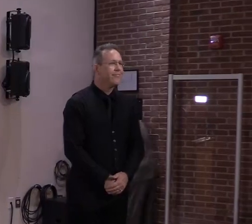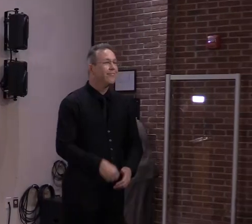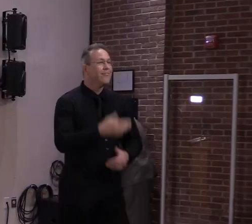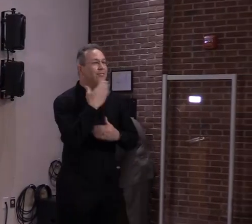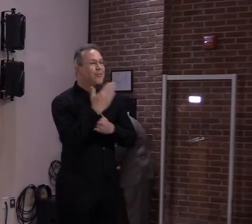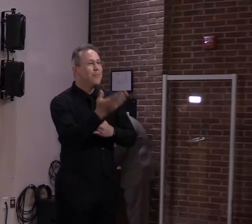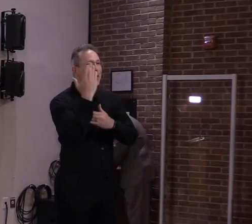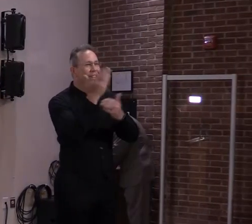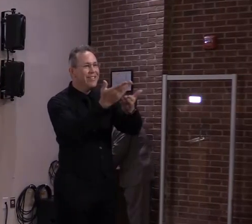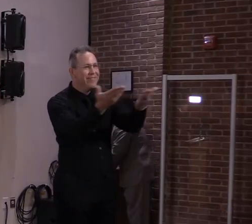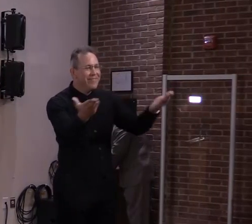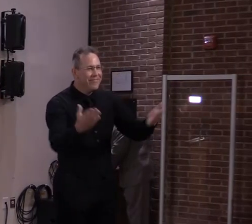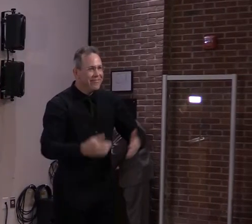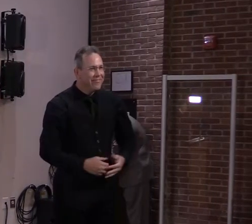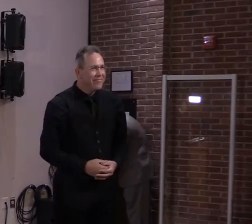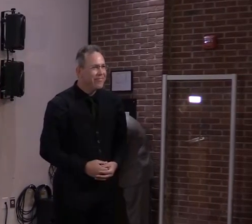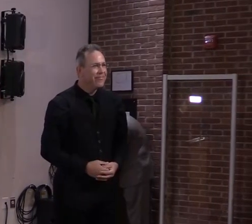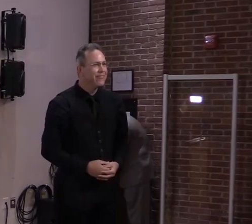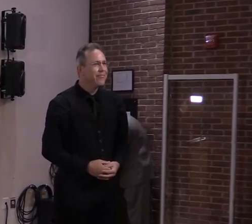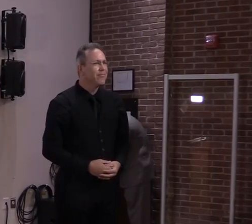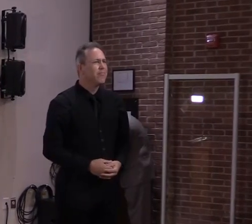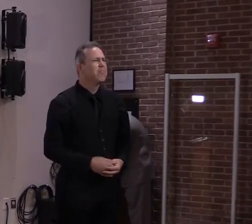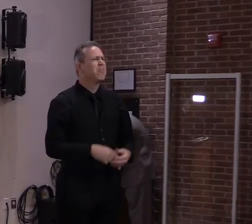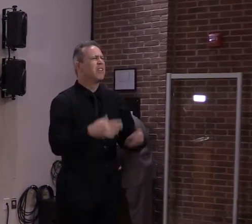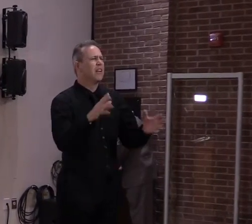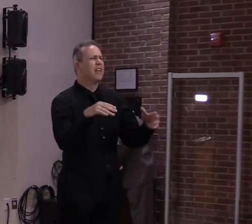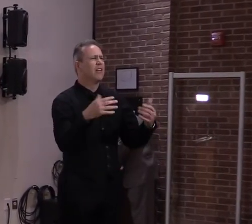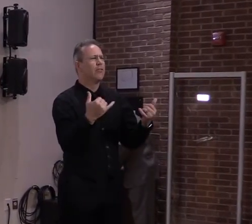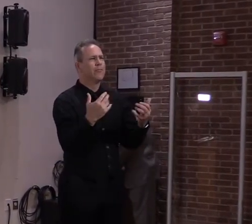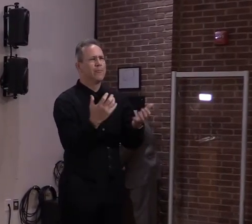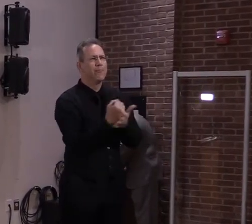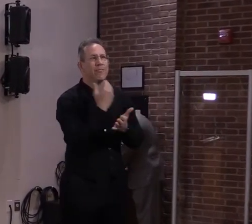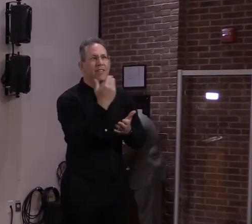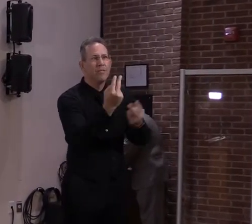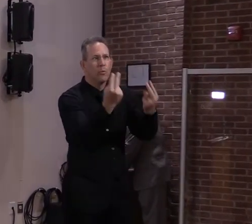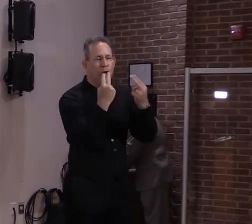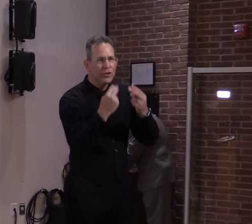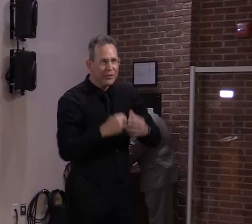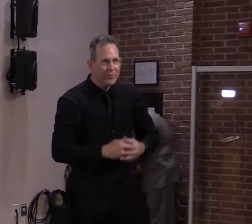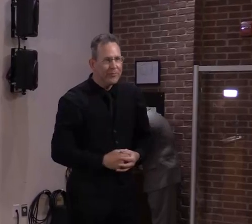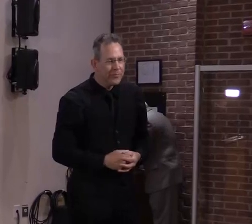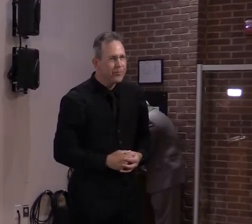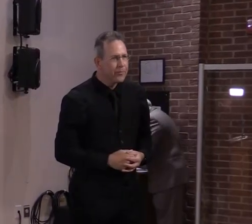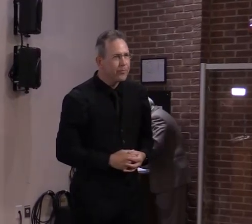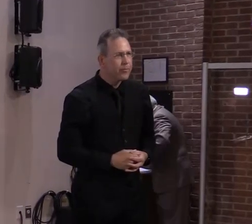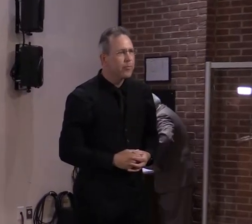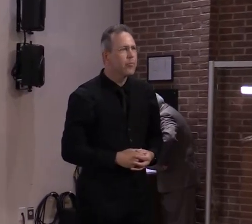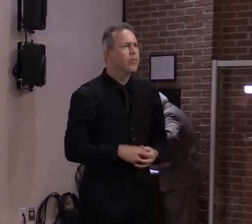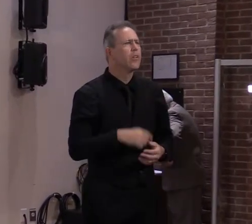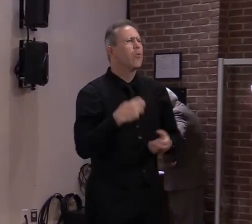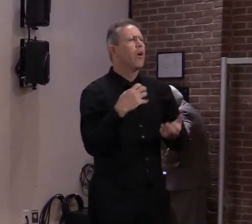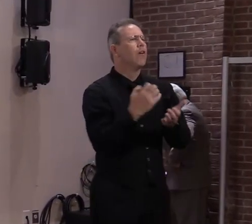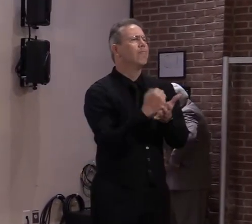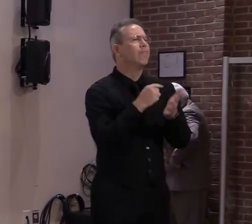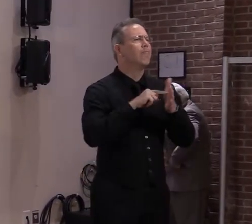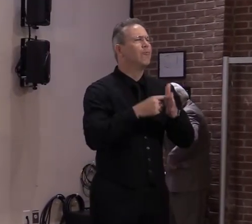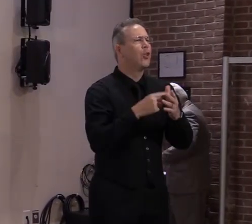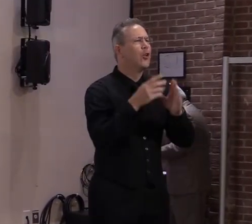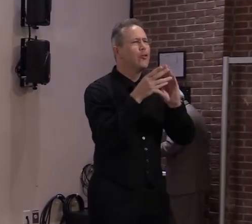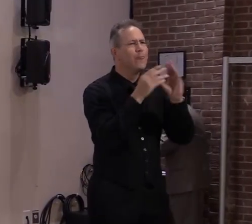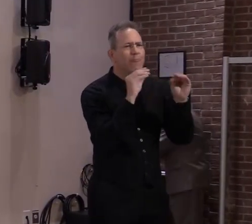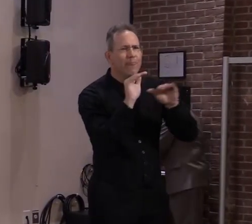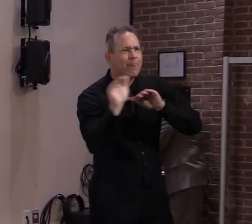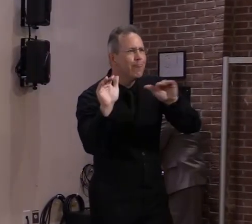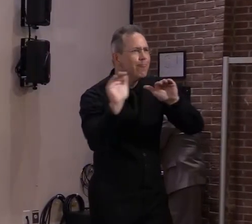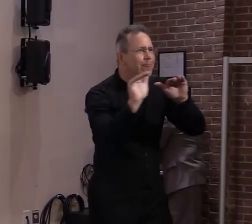Good morning, everyone, and thank you all for tuning in. I want to start today by reminding everyone